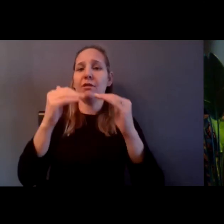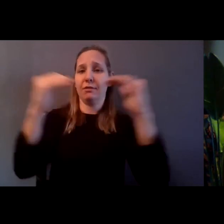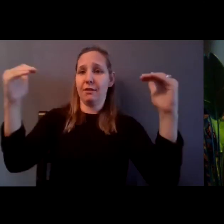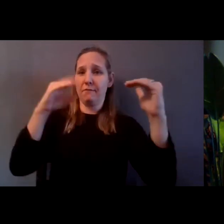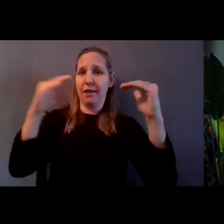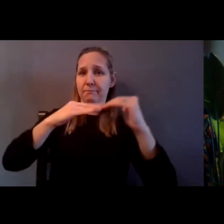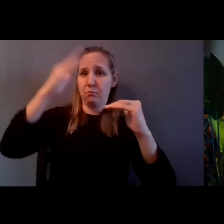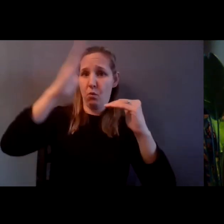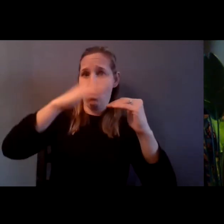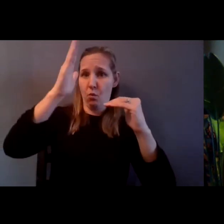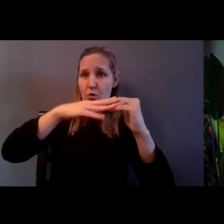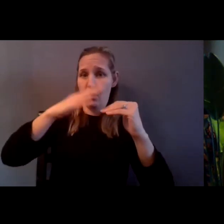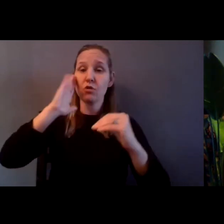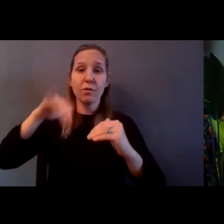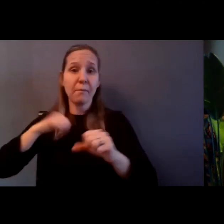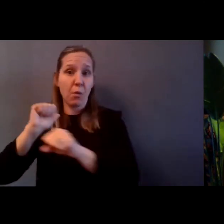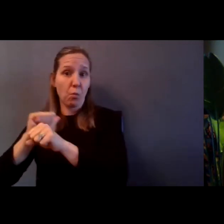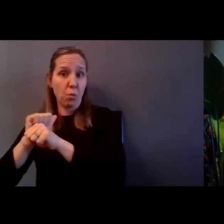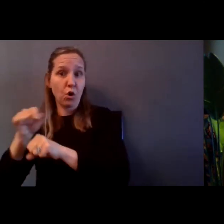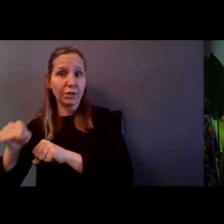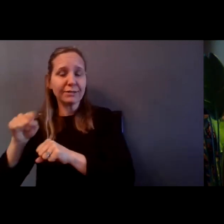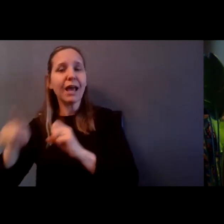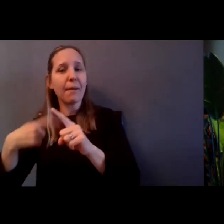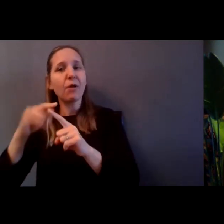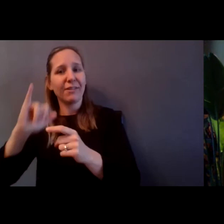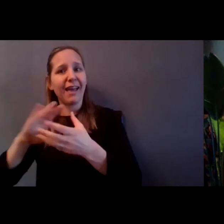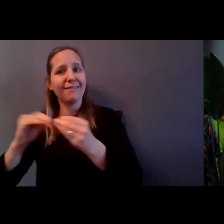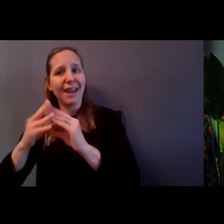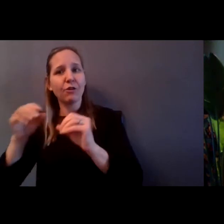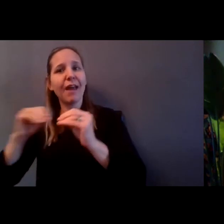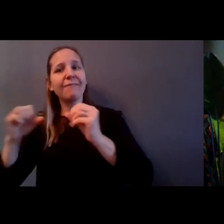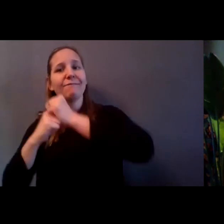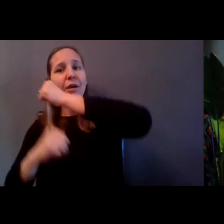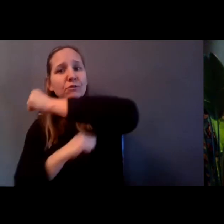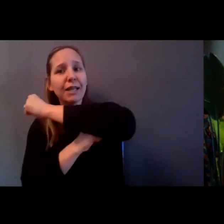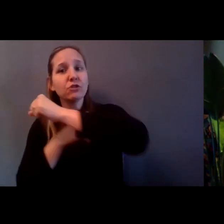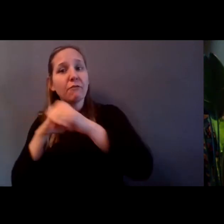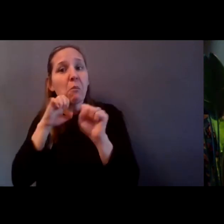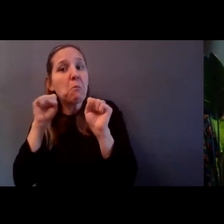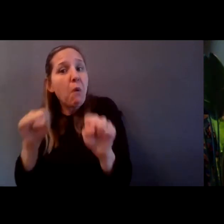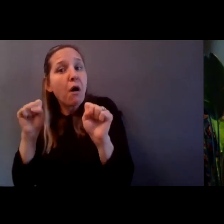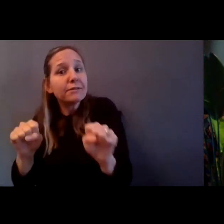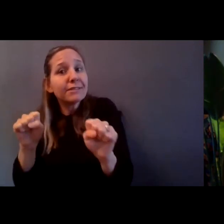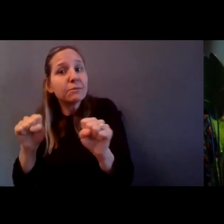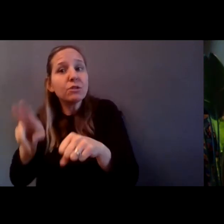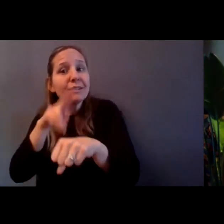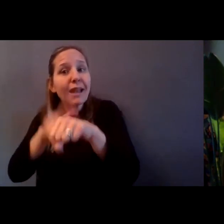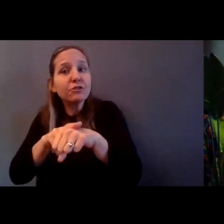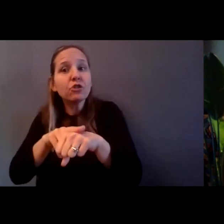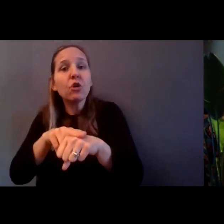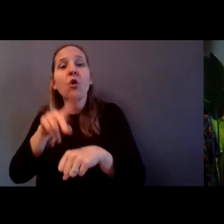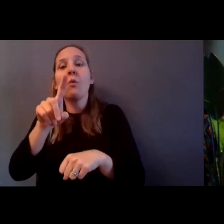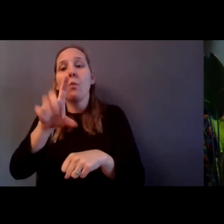is focused on the emerging narrative and foundation of the potential of a national $100 billion Indigenous